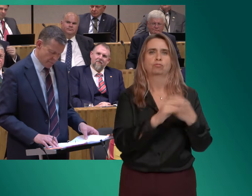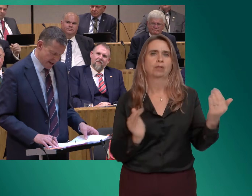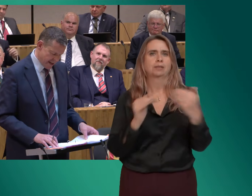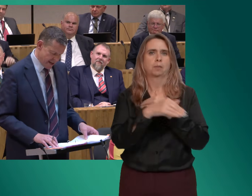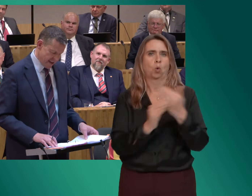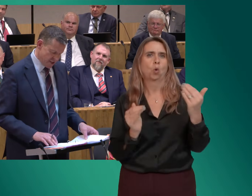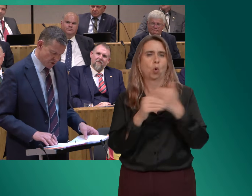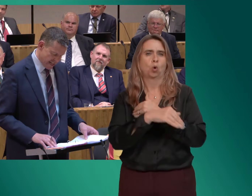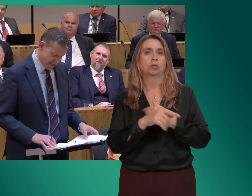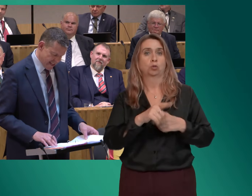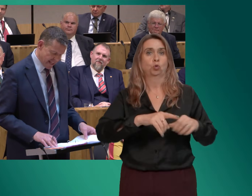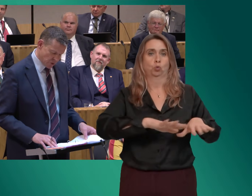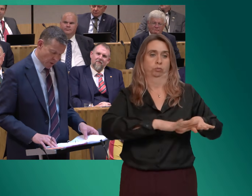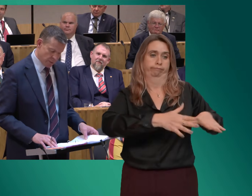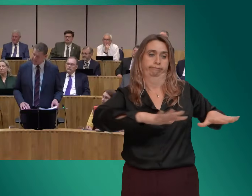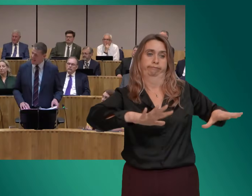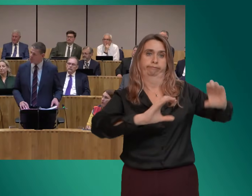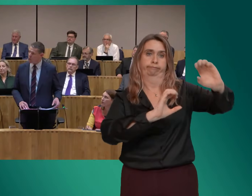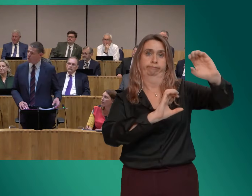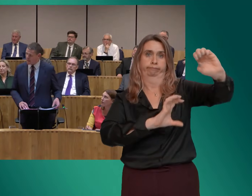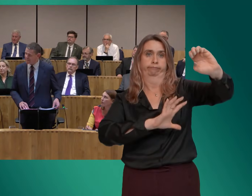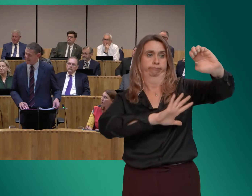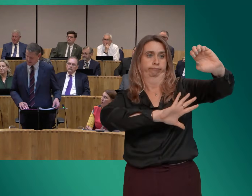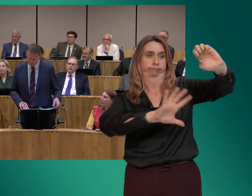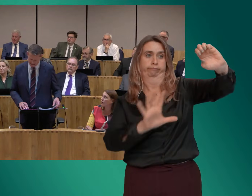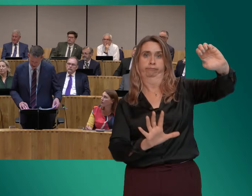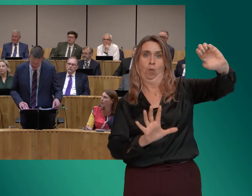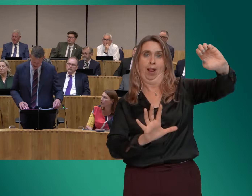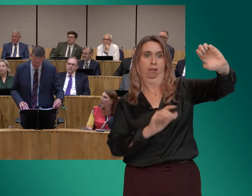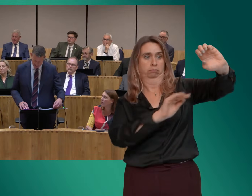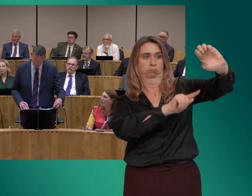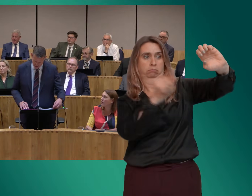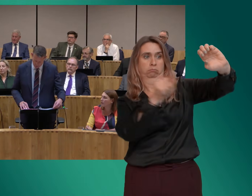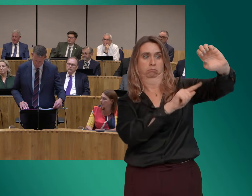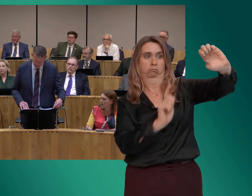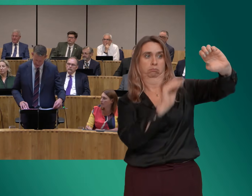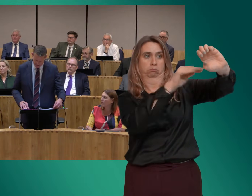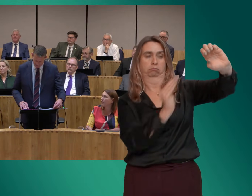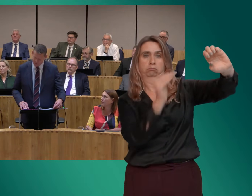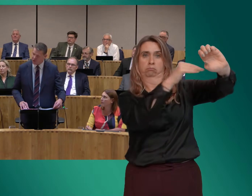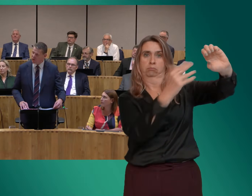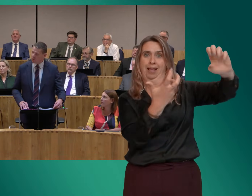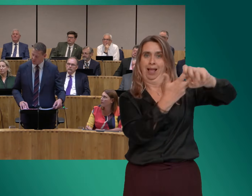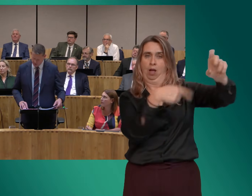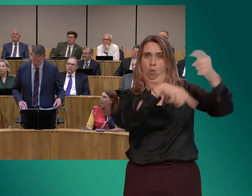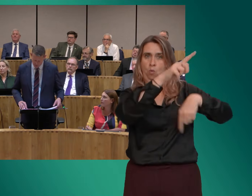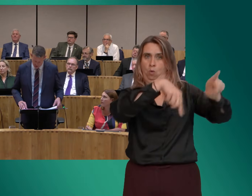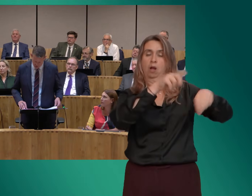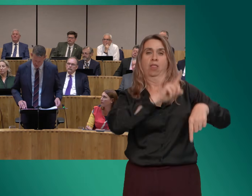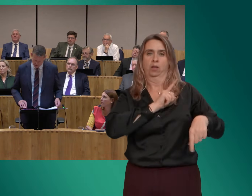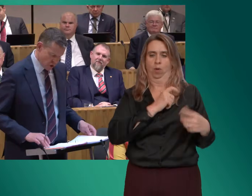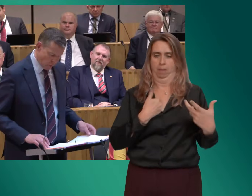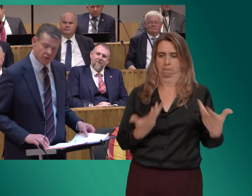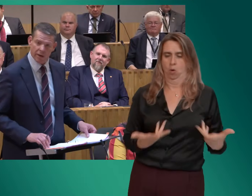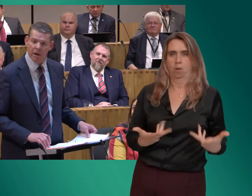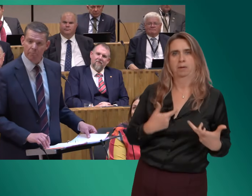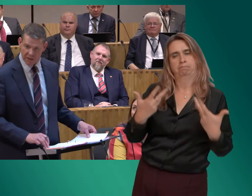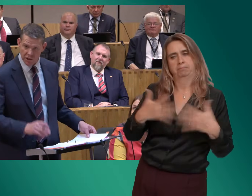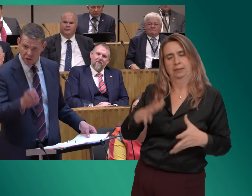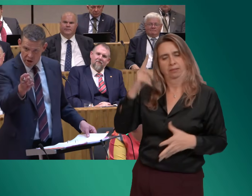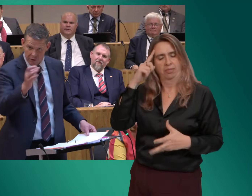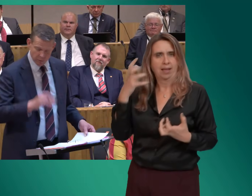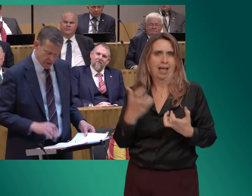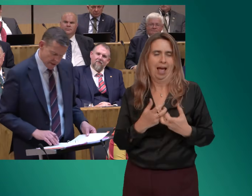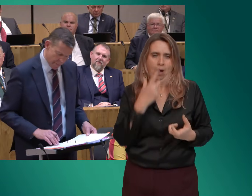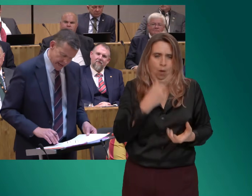across the Menai Strait. That's why we have already begun work within government with a view to ensuring short-term